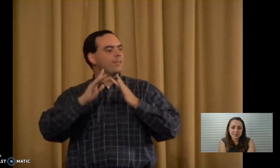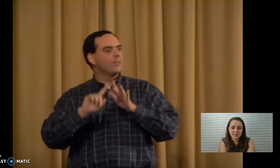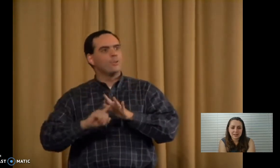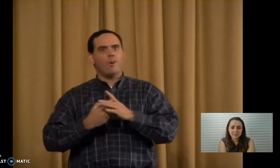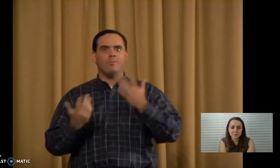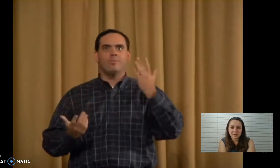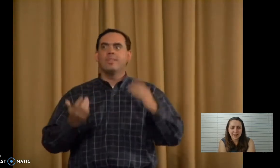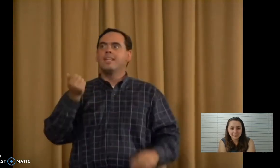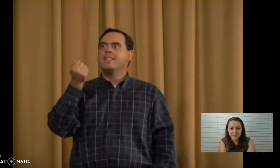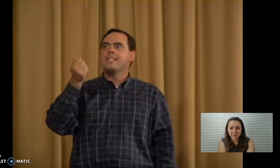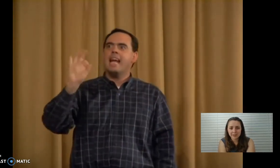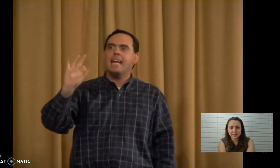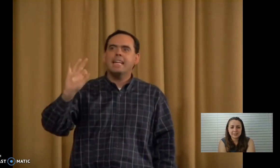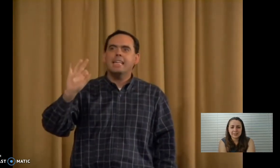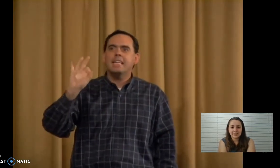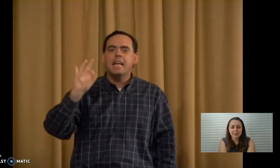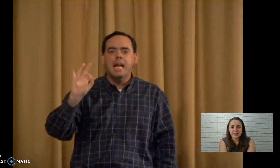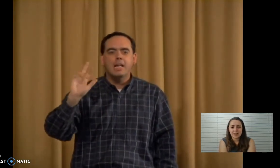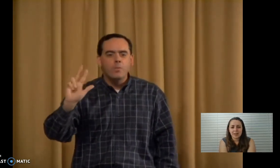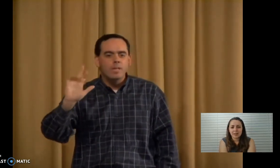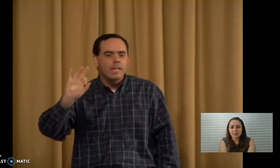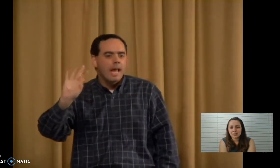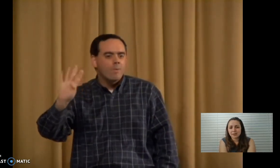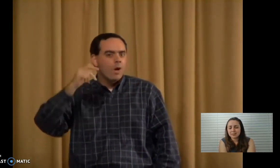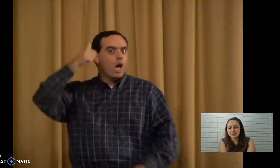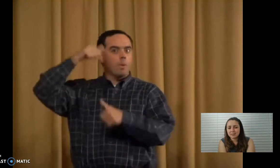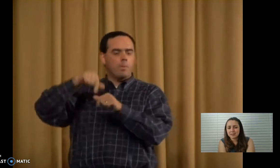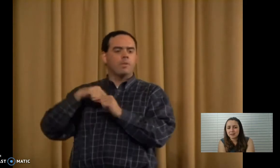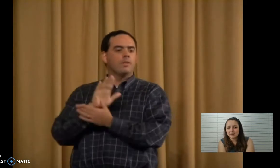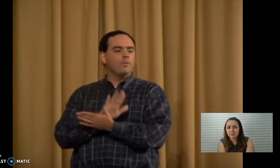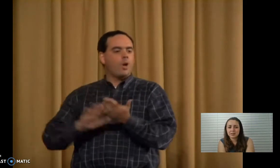in the 1980s, we didn't have the internet. In